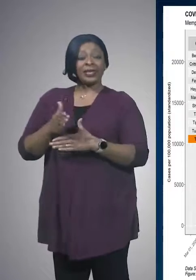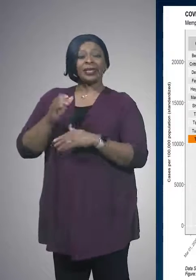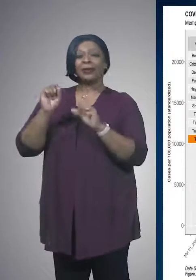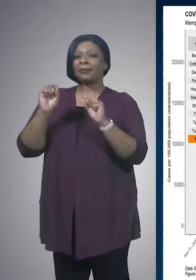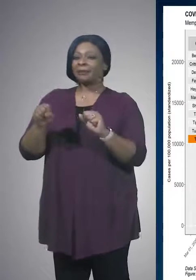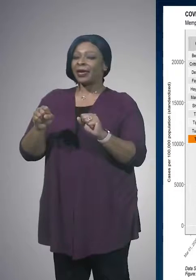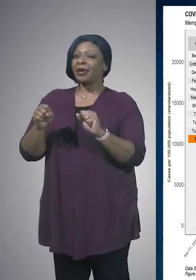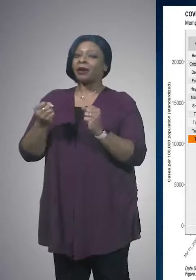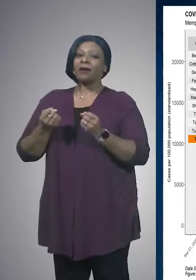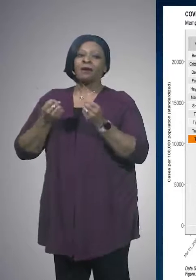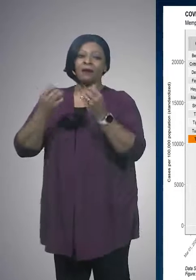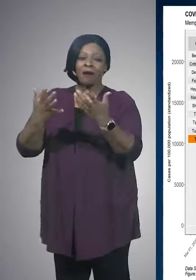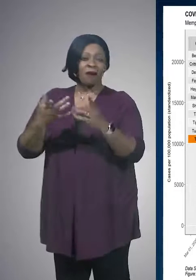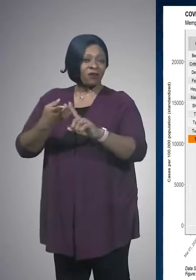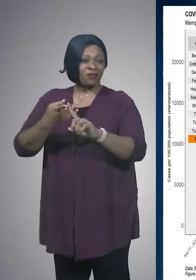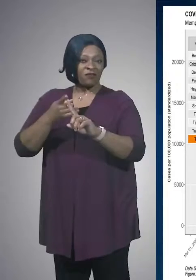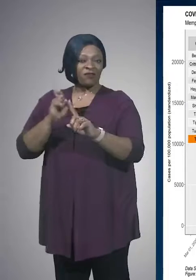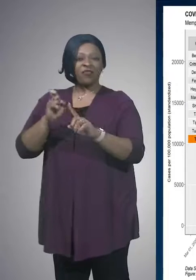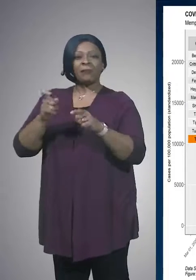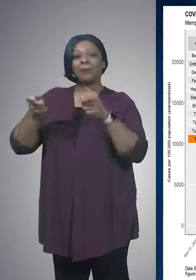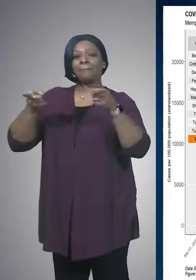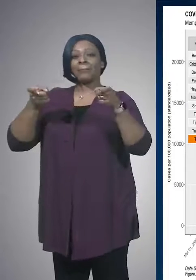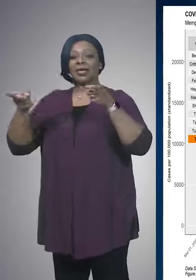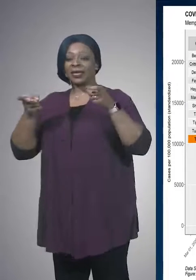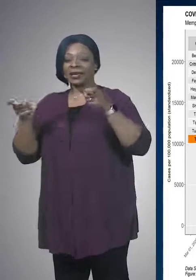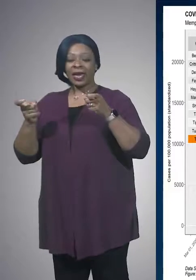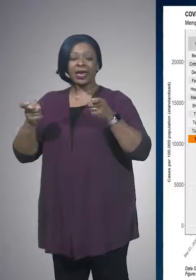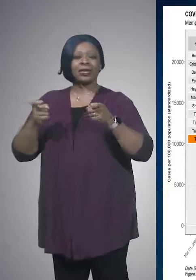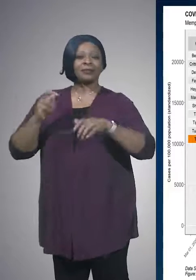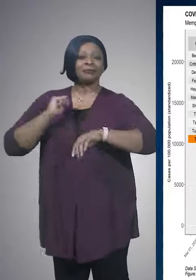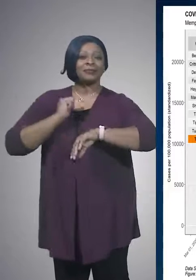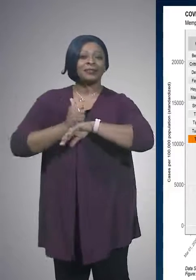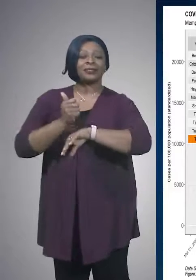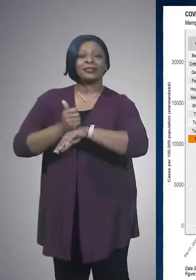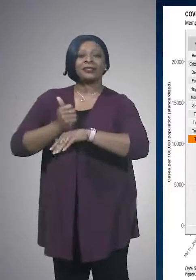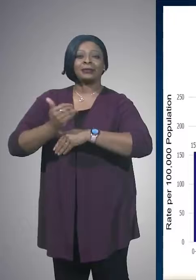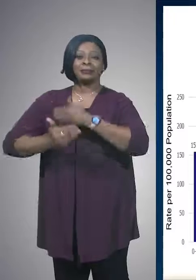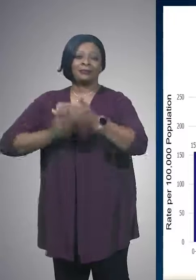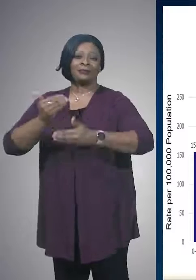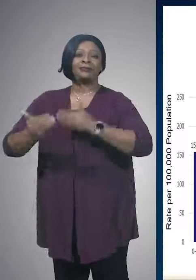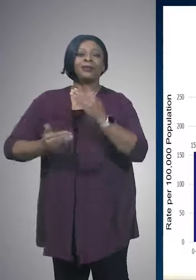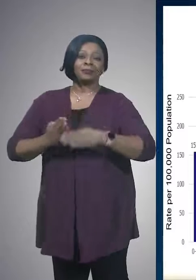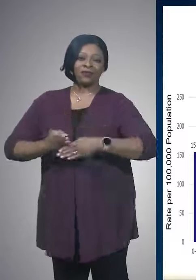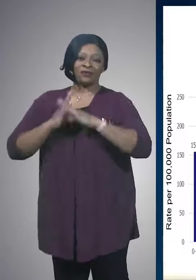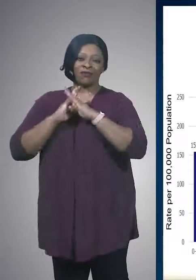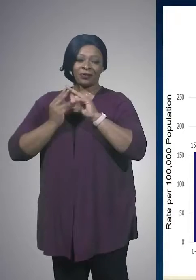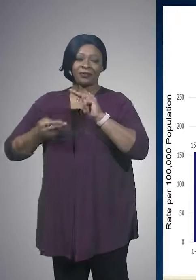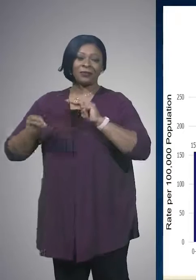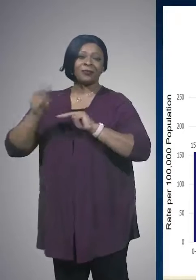be attributable to some of the mitigation efforts that we've put in place. Next slide.